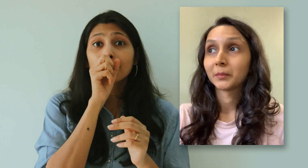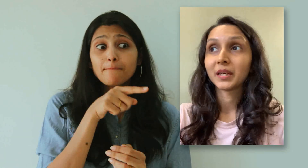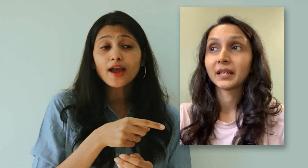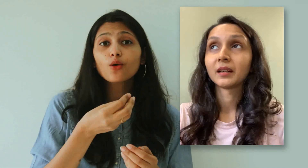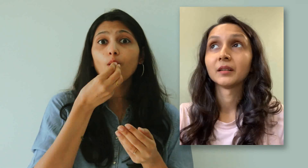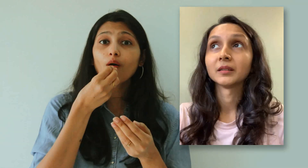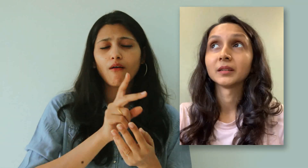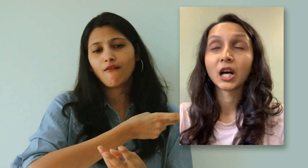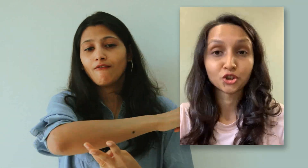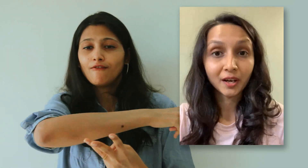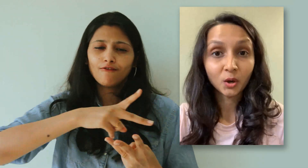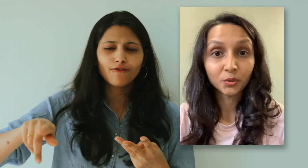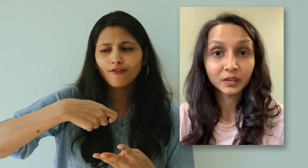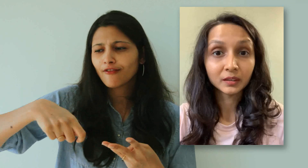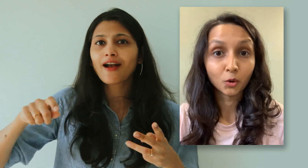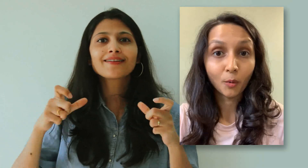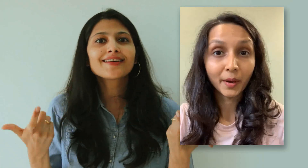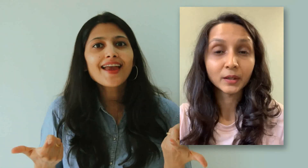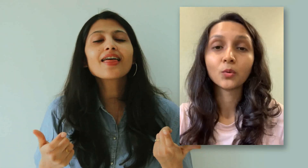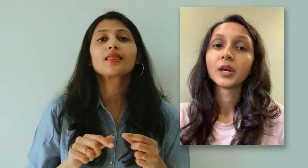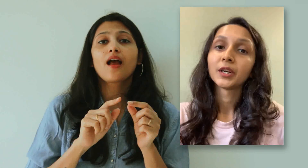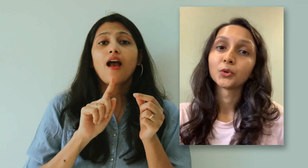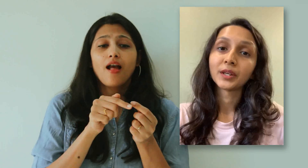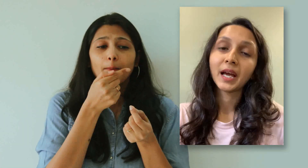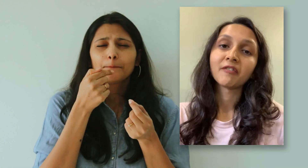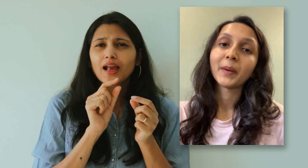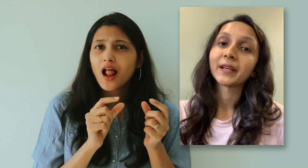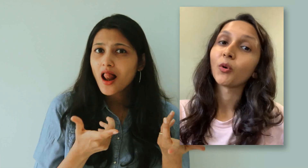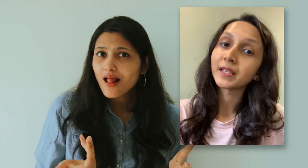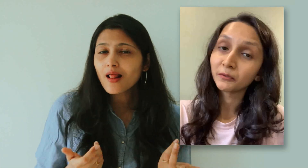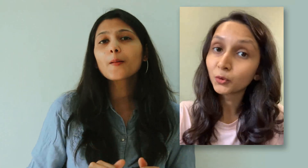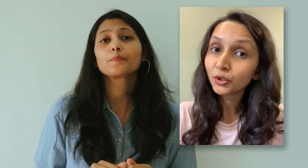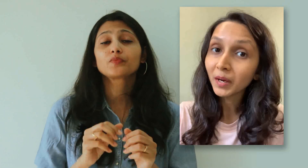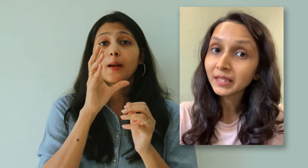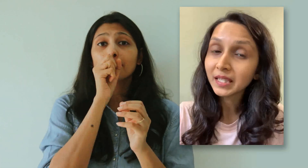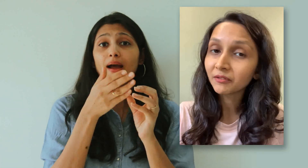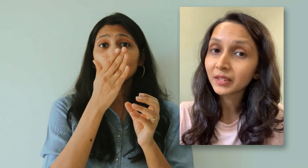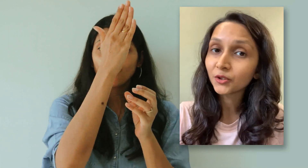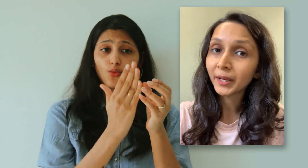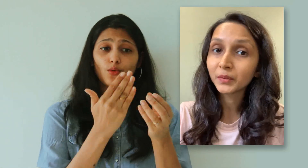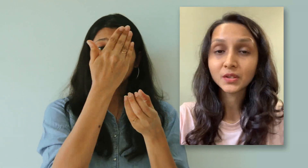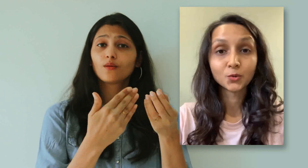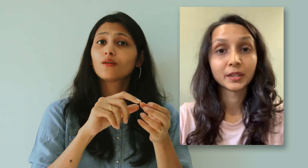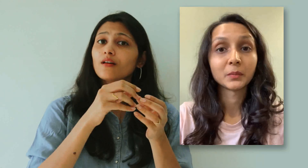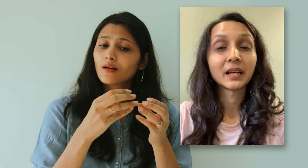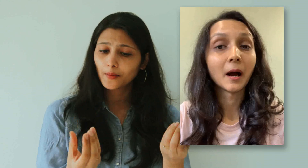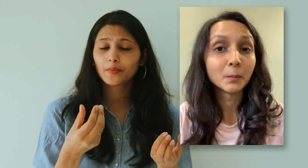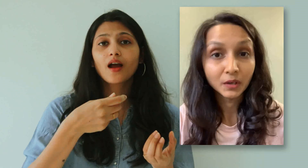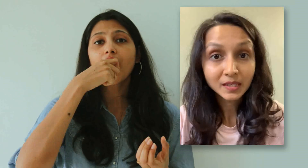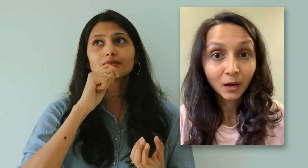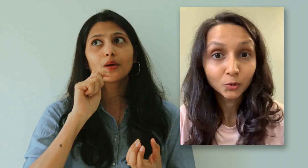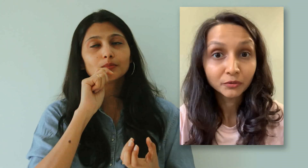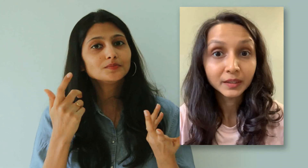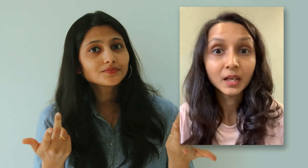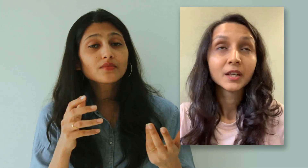you can make achar out of the raw mango. You can have mango as a fruit by itself when it ripens. You can make aam